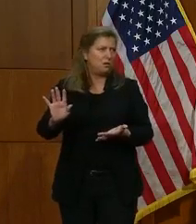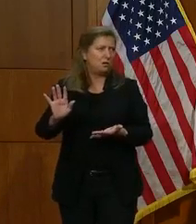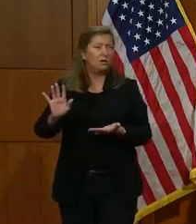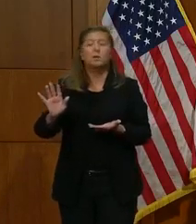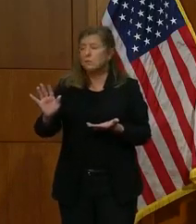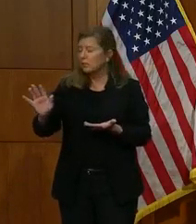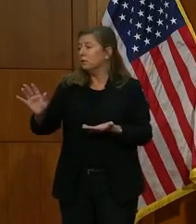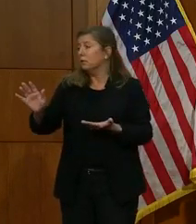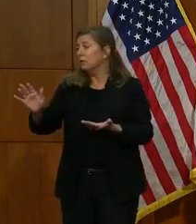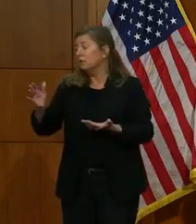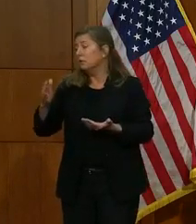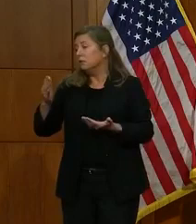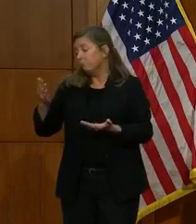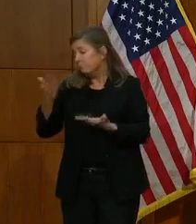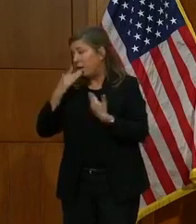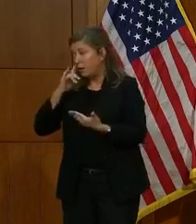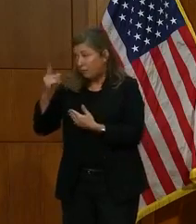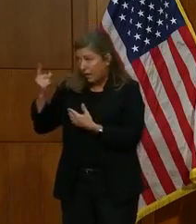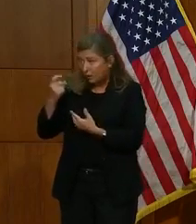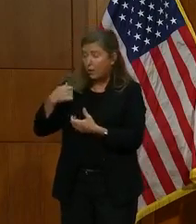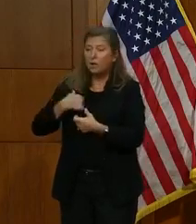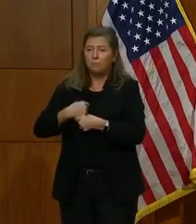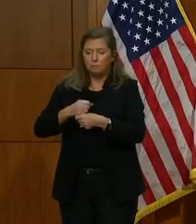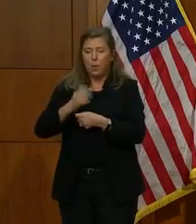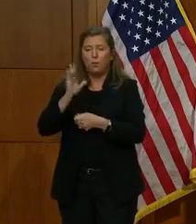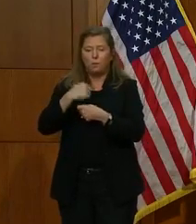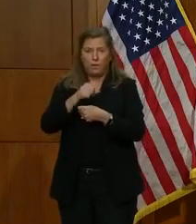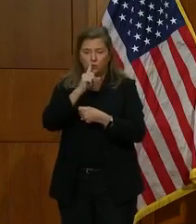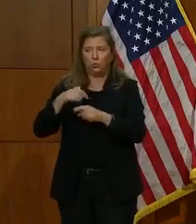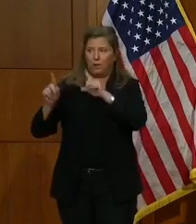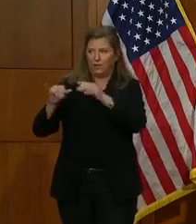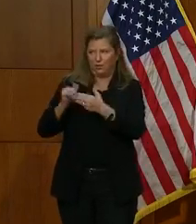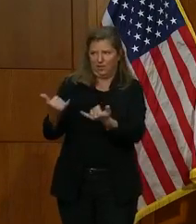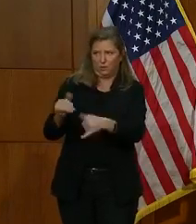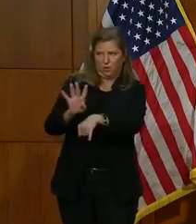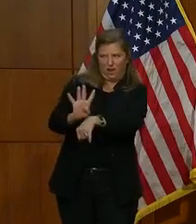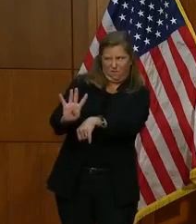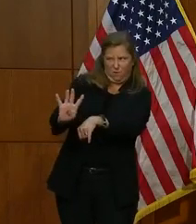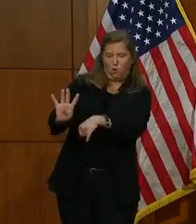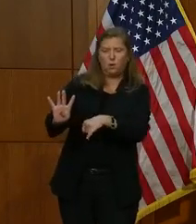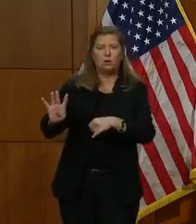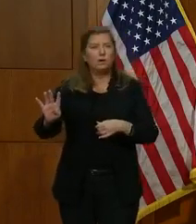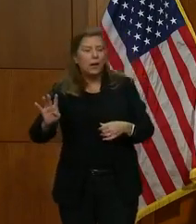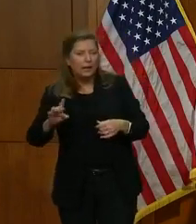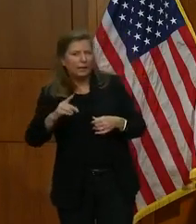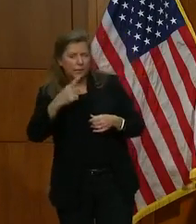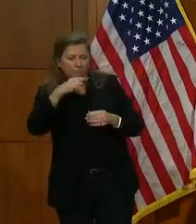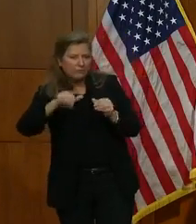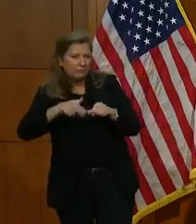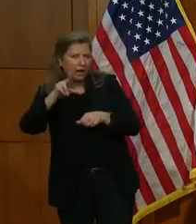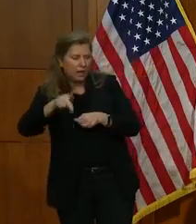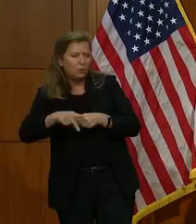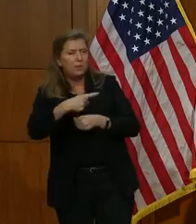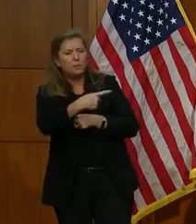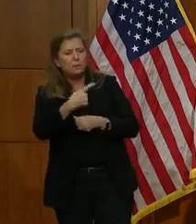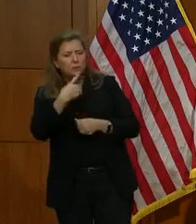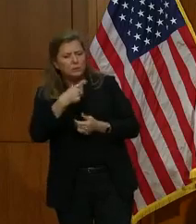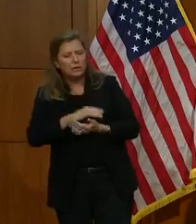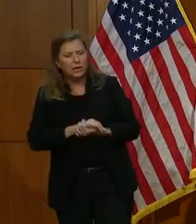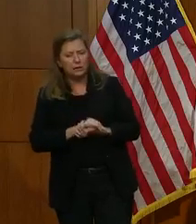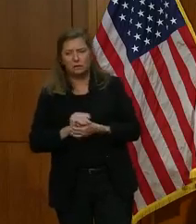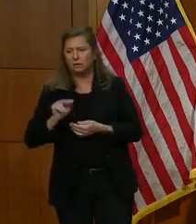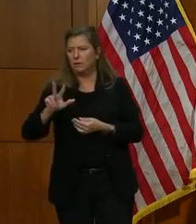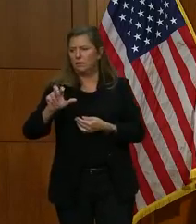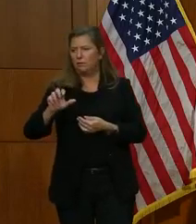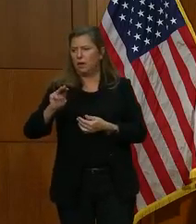but I appreciate the question. We'll make sure that it's addressed at 4 p.m. Can I just ask one follow-up question real quick? You mentioned the